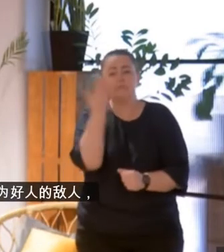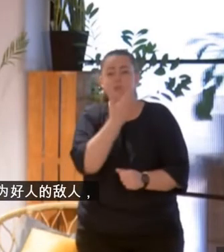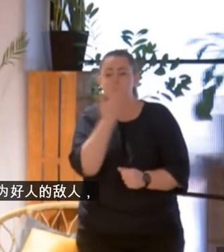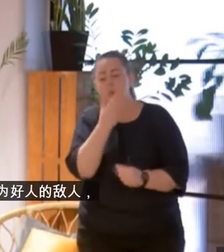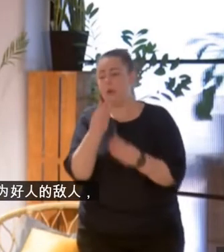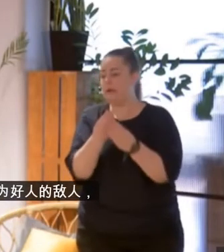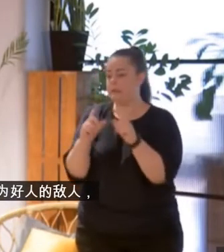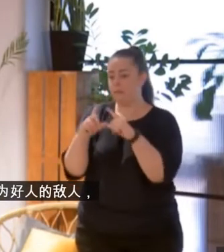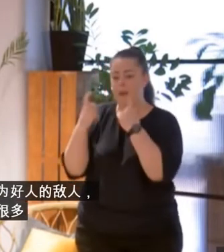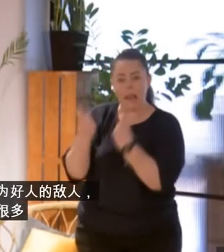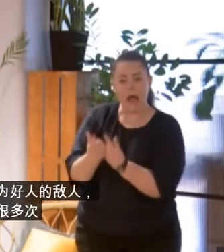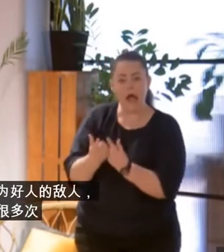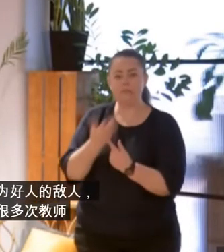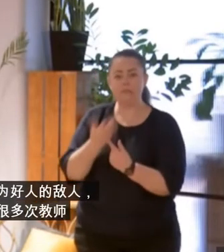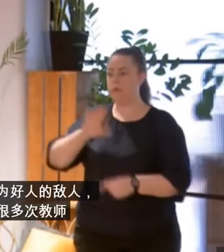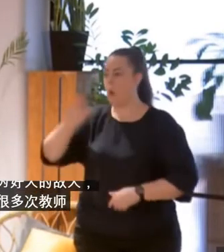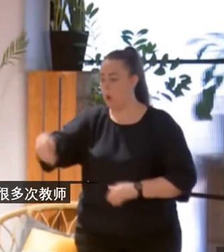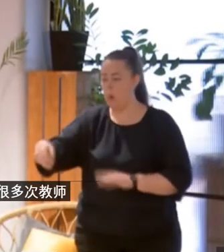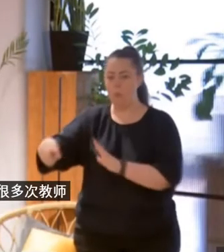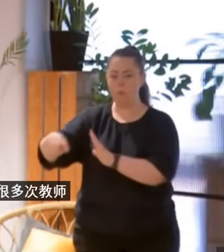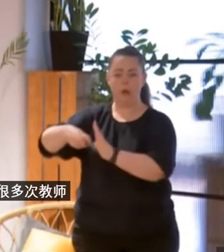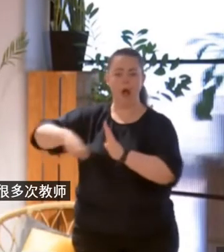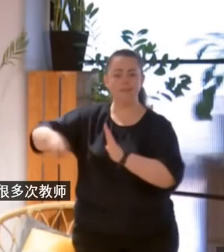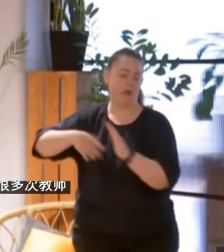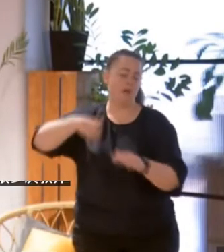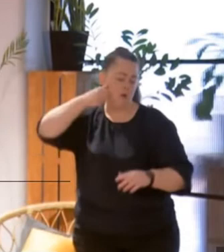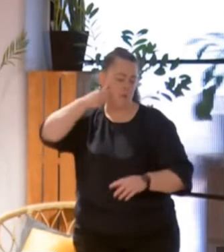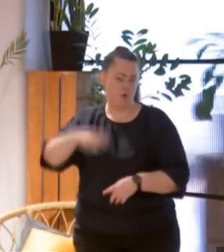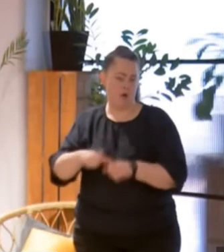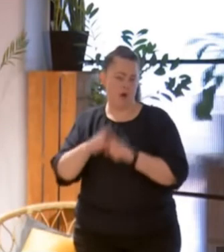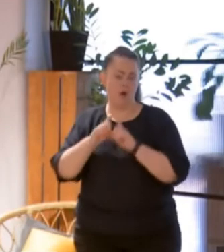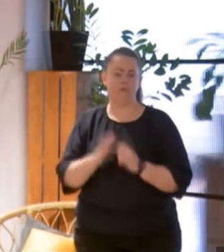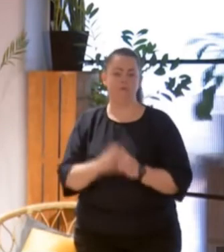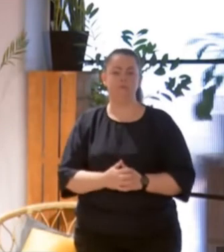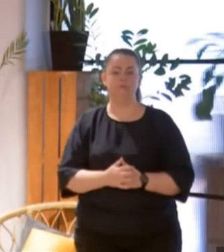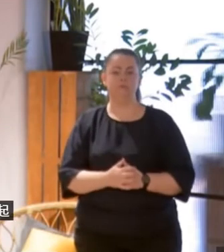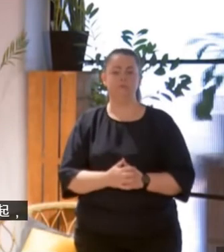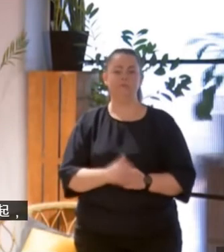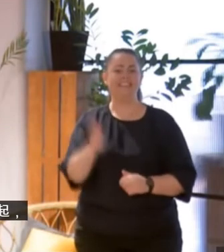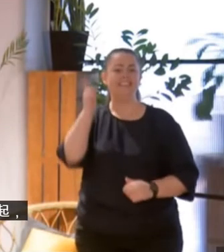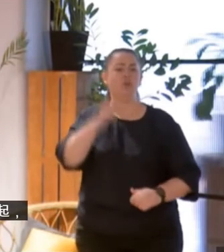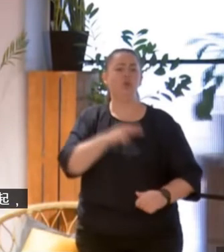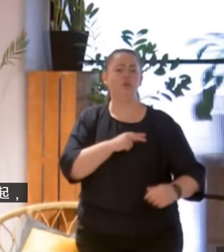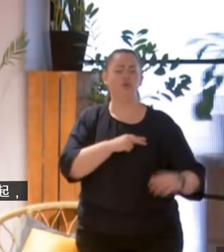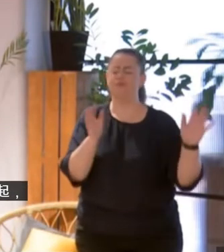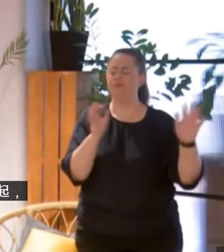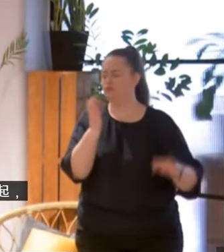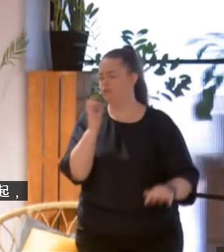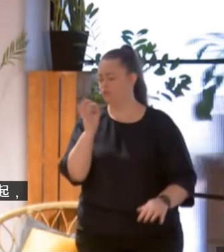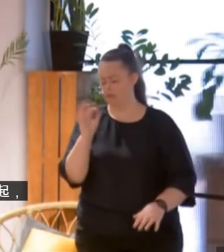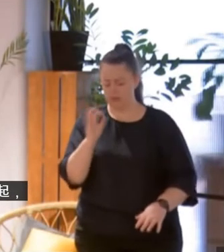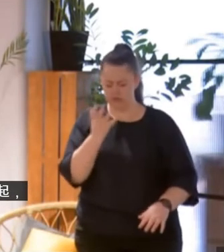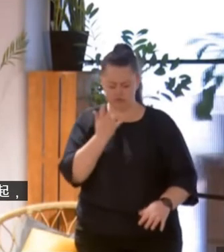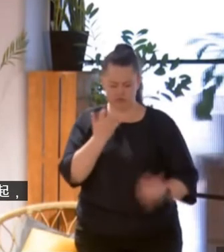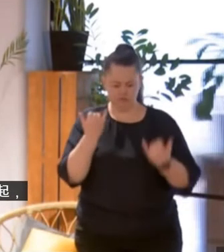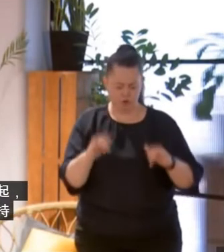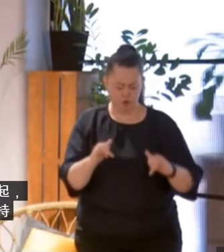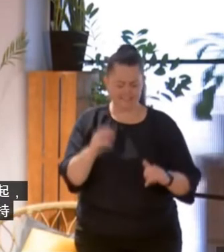enemy of the good. We had the teachers' union out numerous times. It's not teachers' union, sorry. They're actually quite